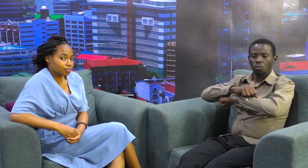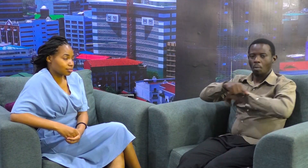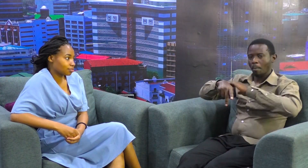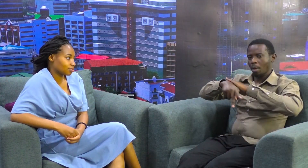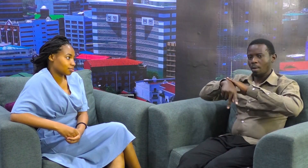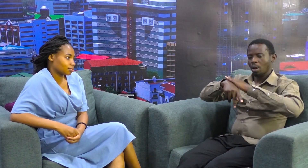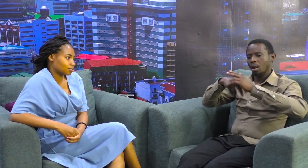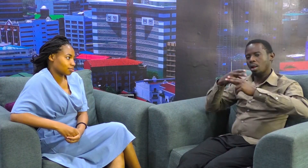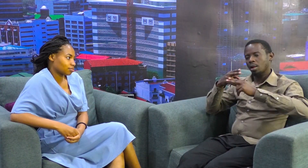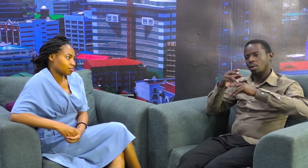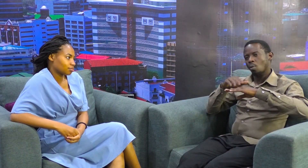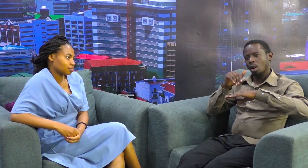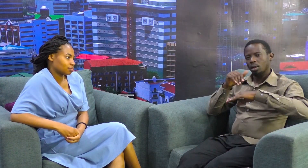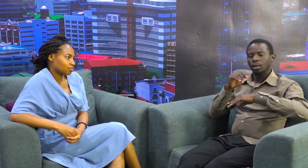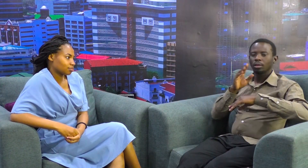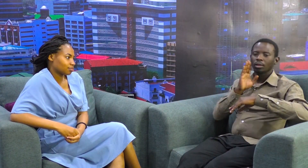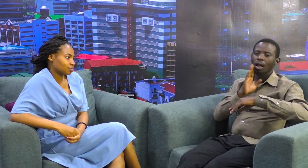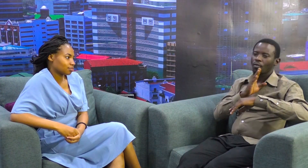County, and that is where I learned in my primary,